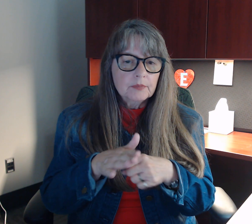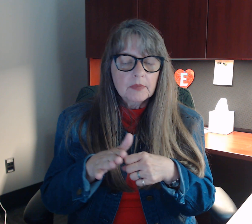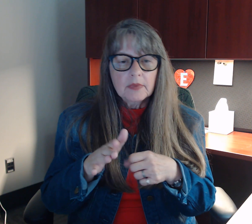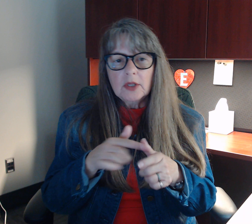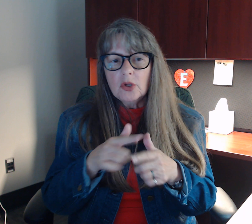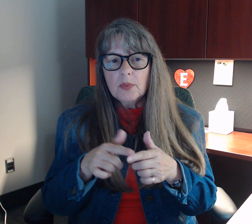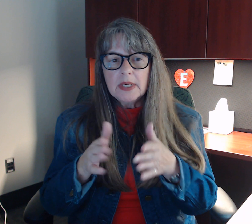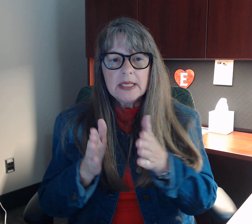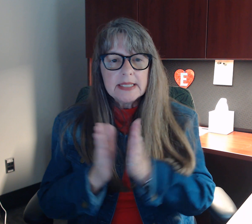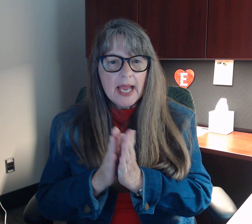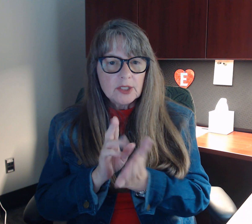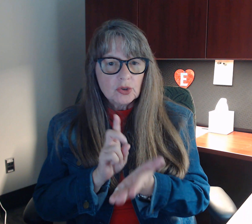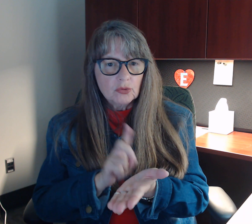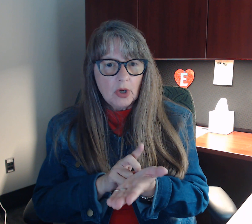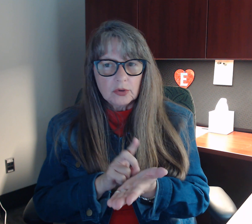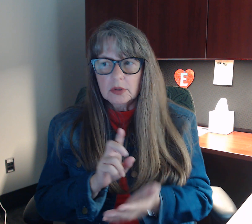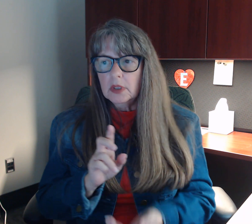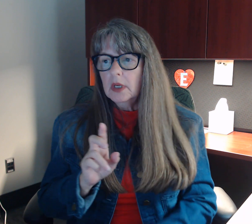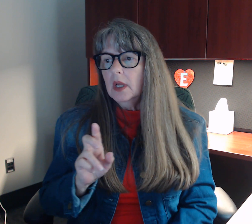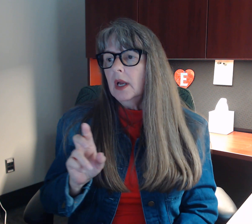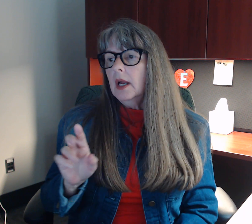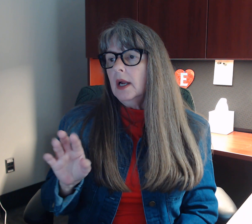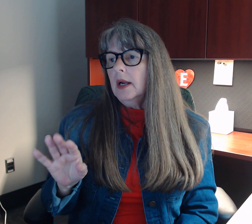then you would need to ask your doctor.